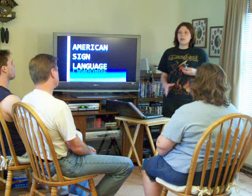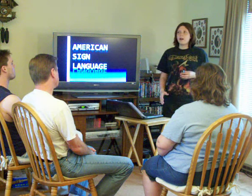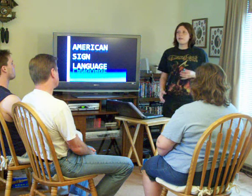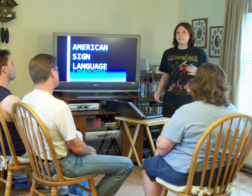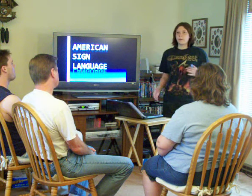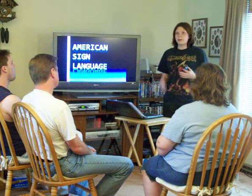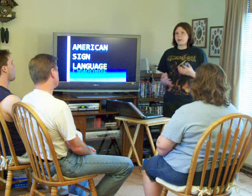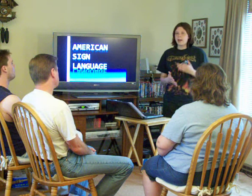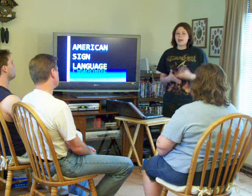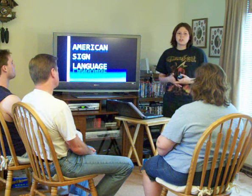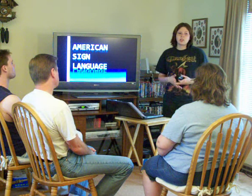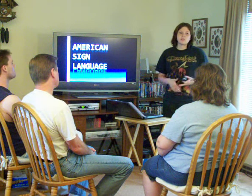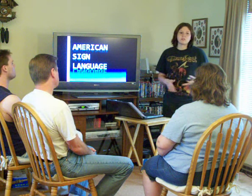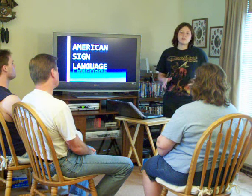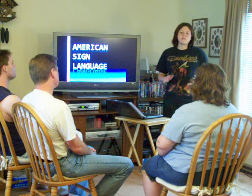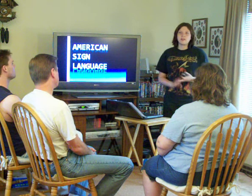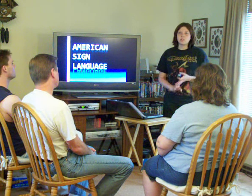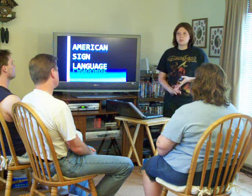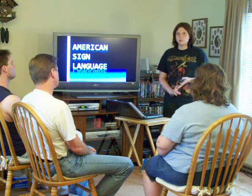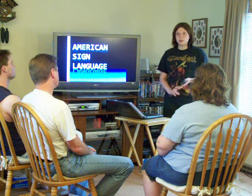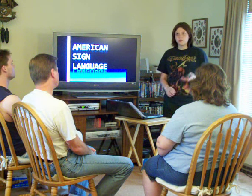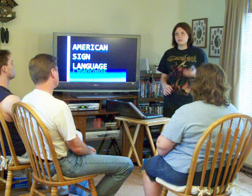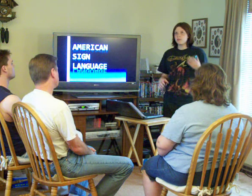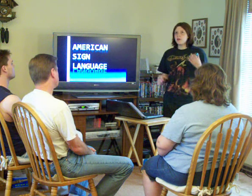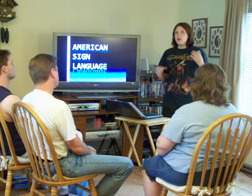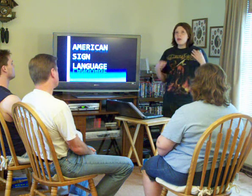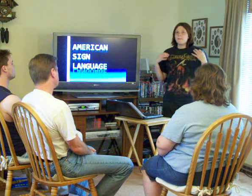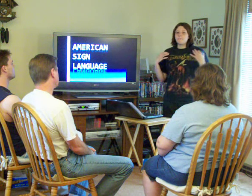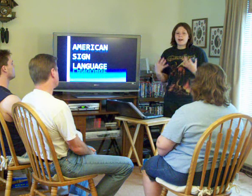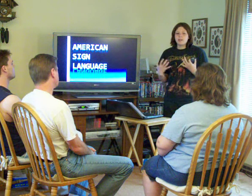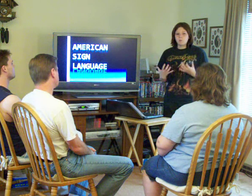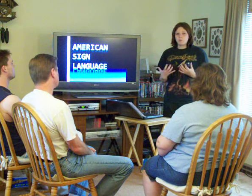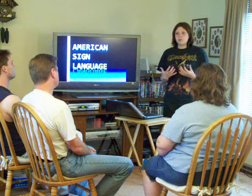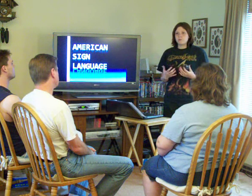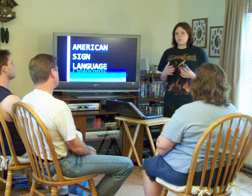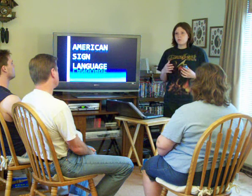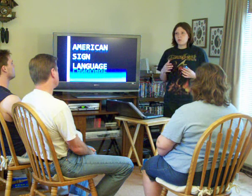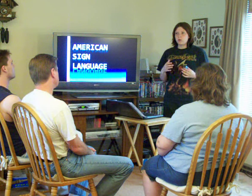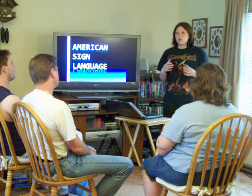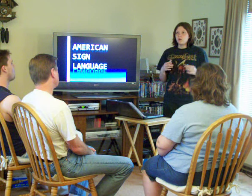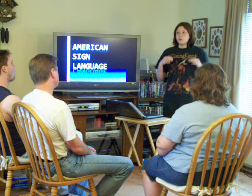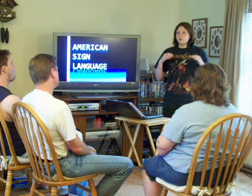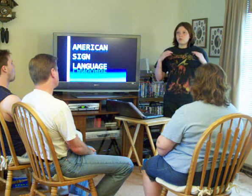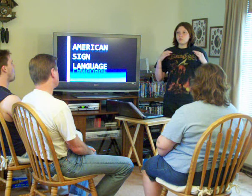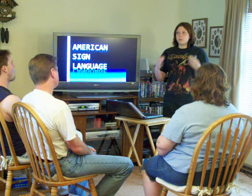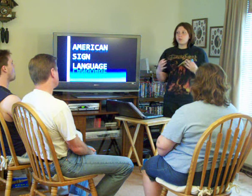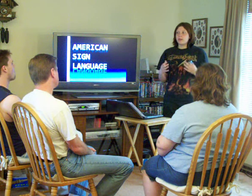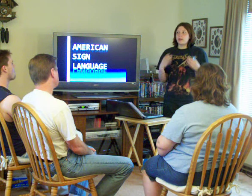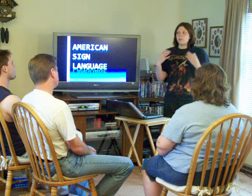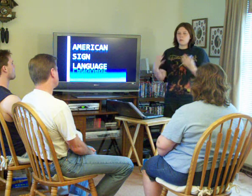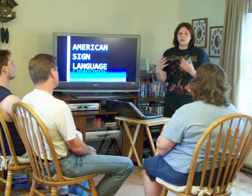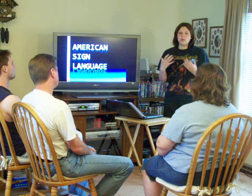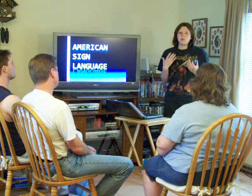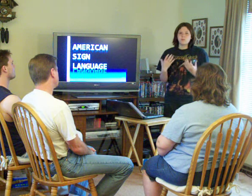lot of coordinated hand gestures and facial expressions and body movements in order to communicate with another